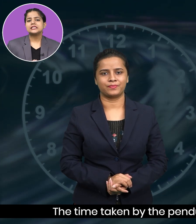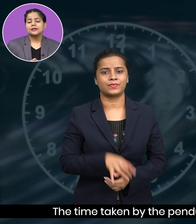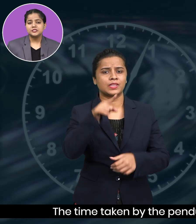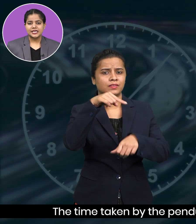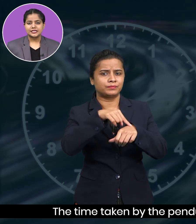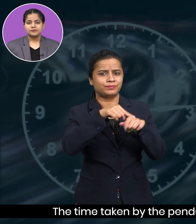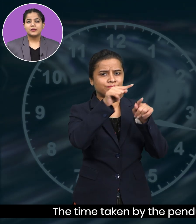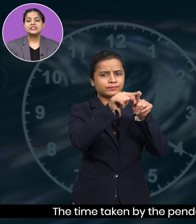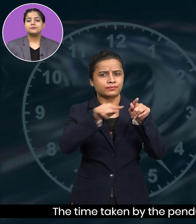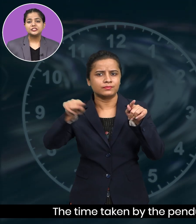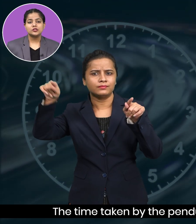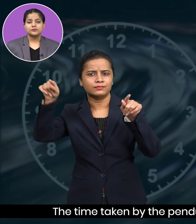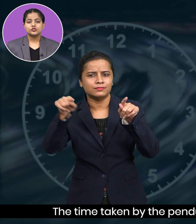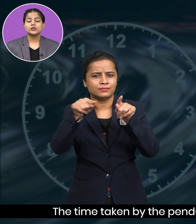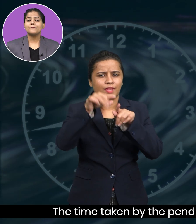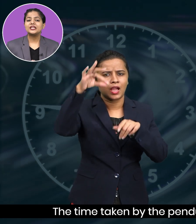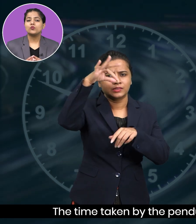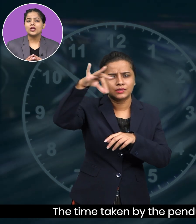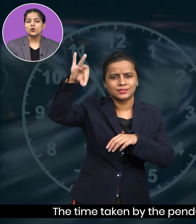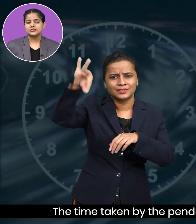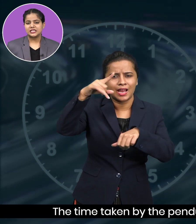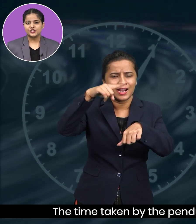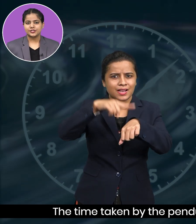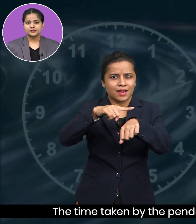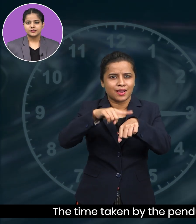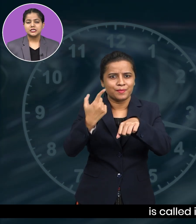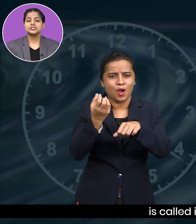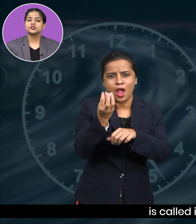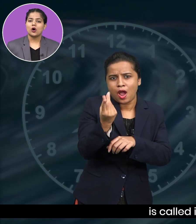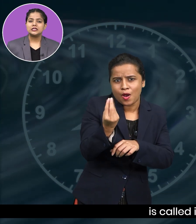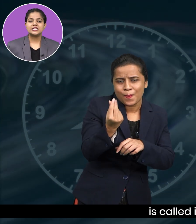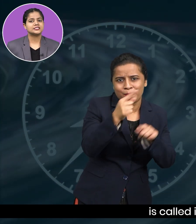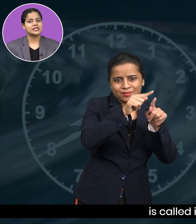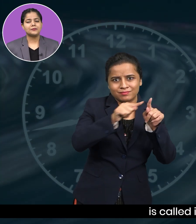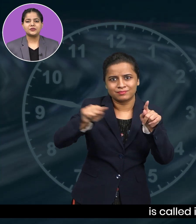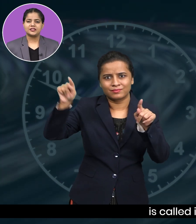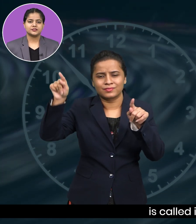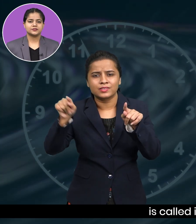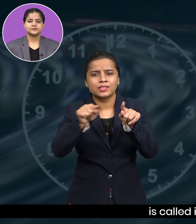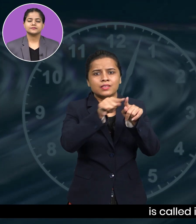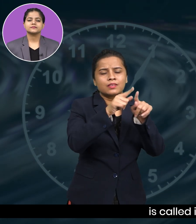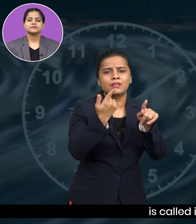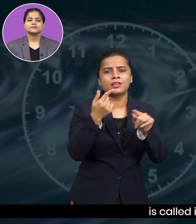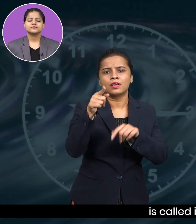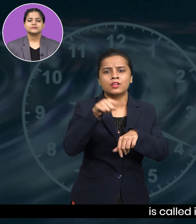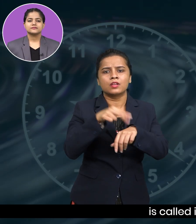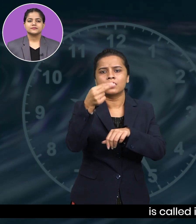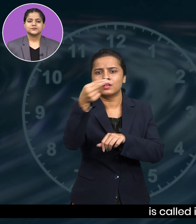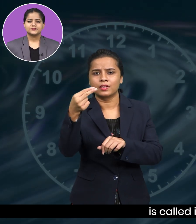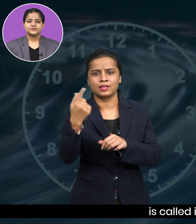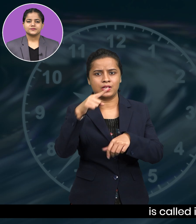The time taken by the pendulum to complete one oscillation is called its time period.